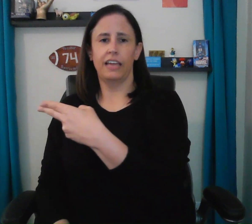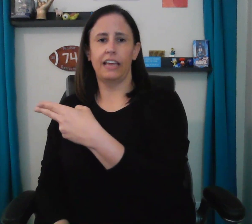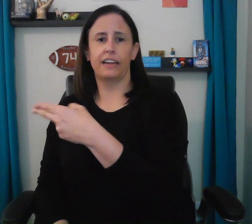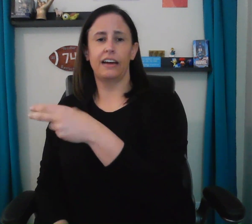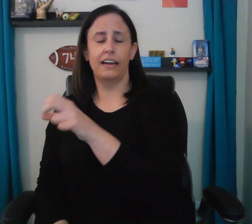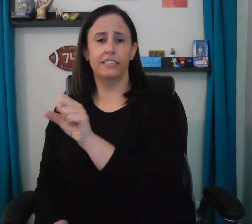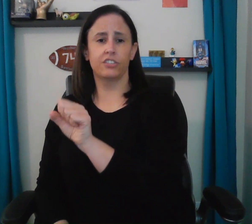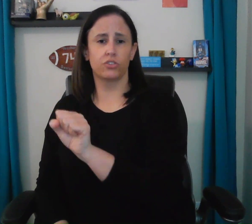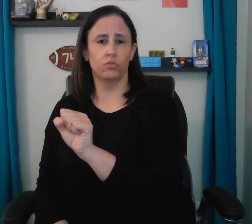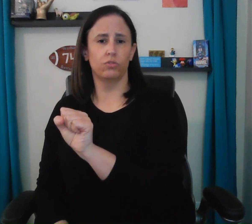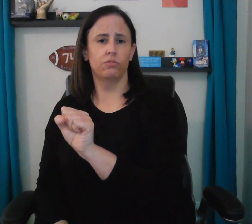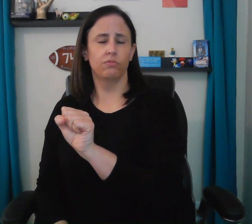and high school,